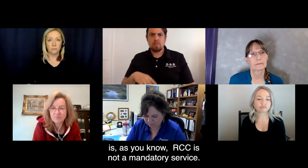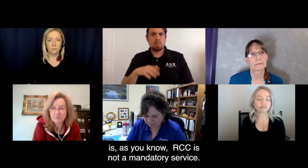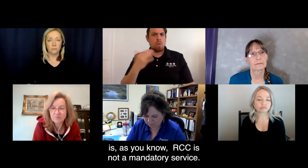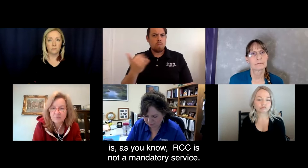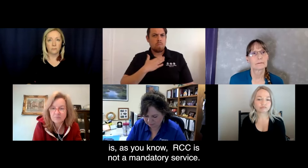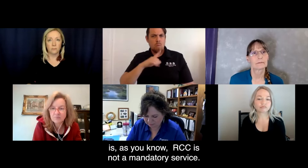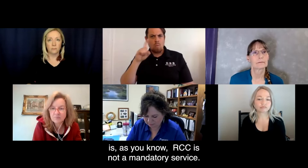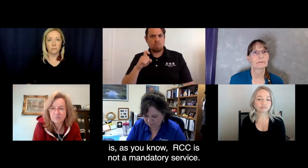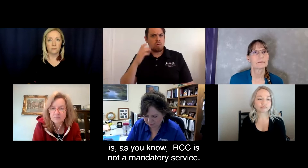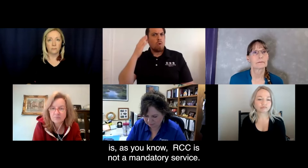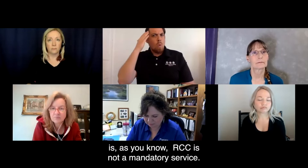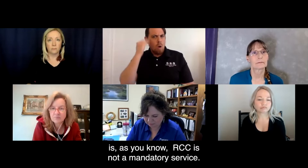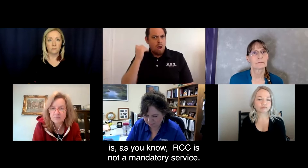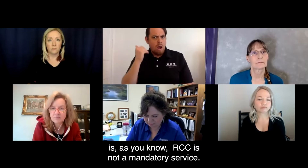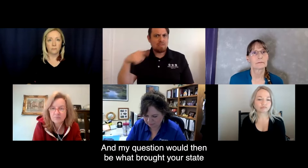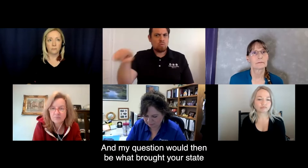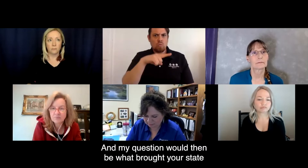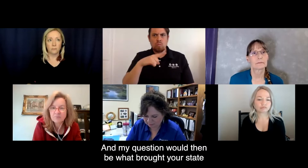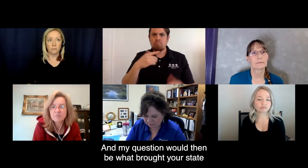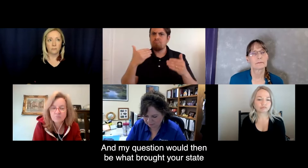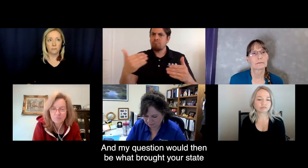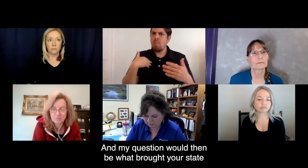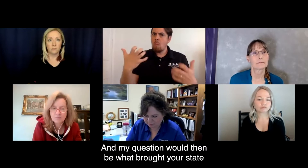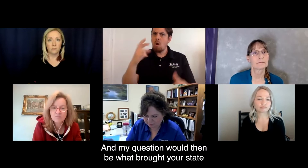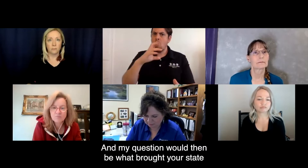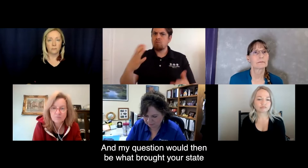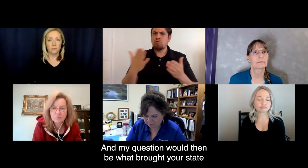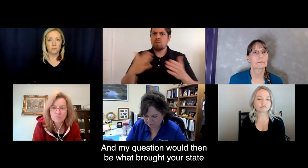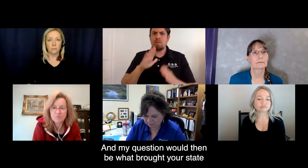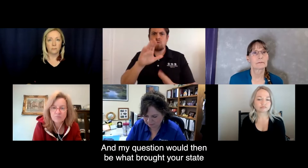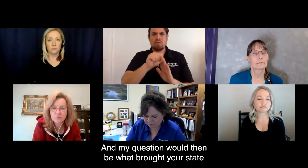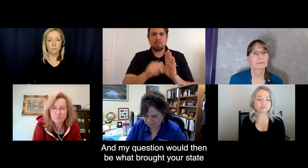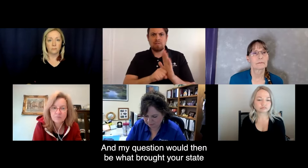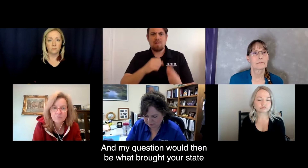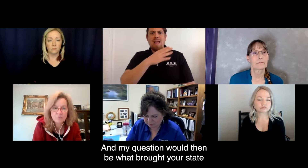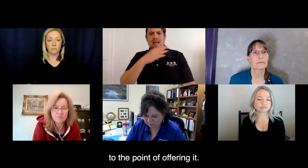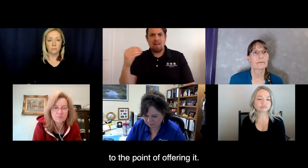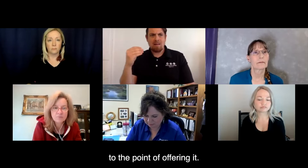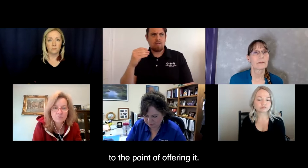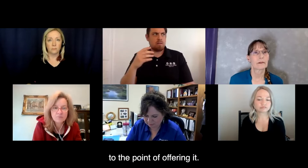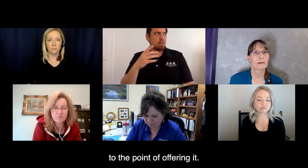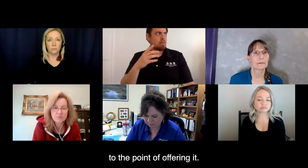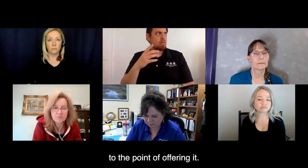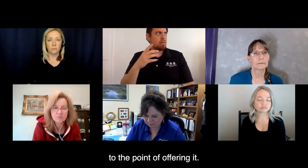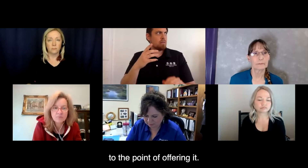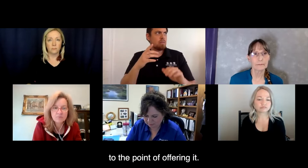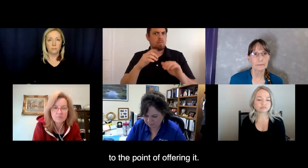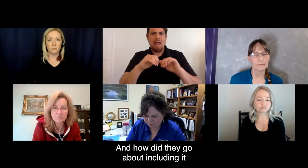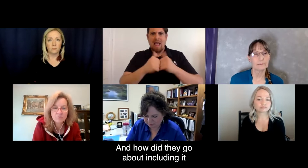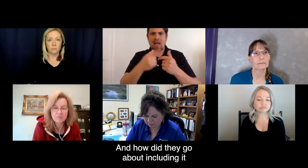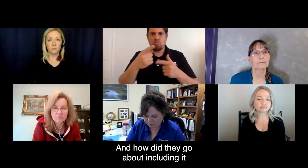is not a mandatory service. And my question would then be, what brought your state to the point of offering